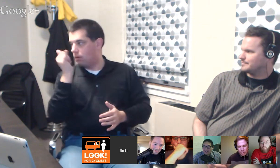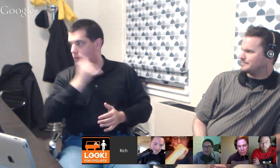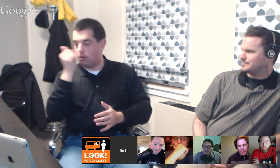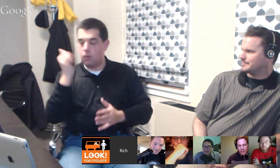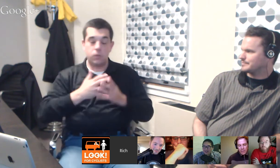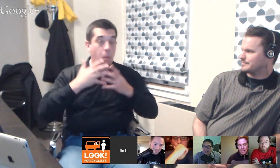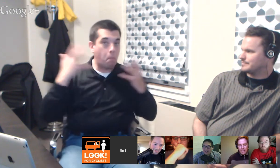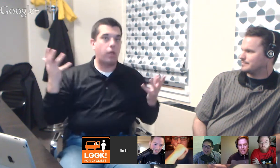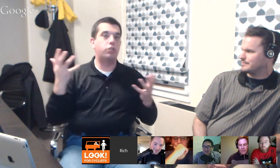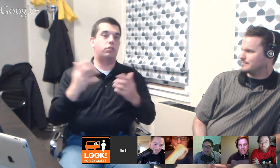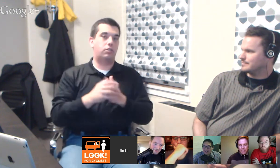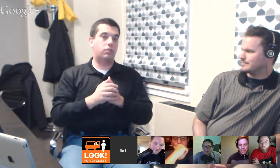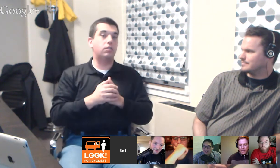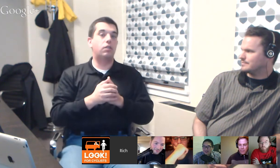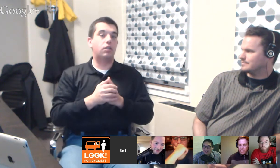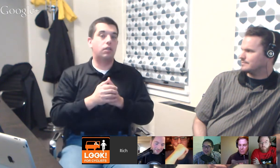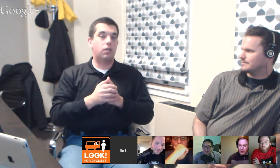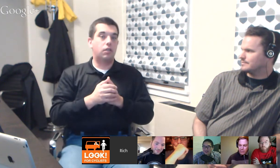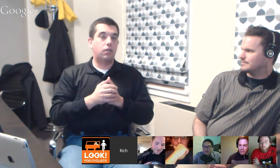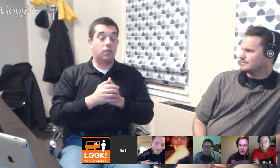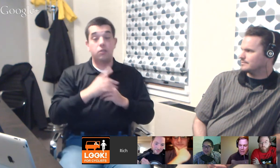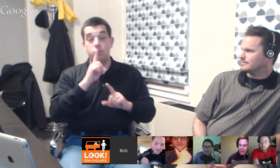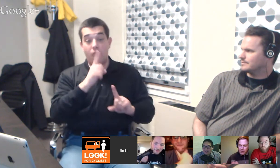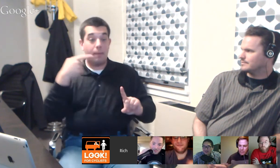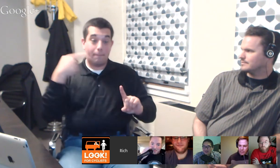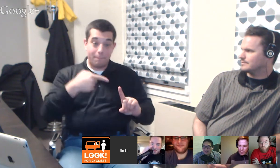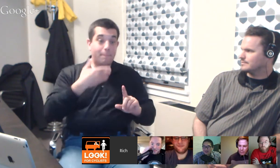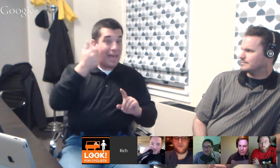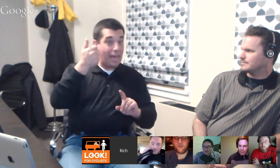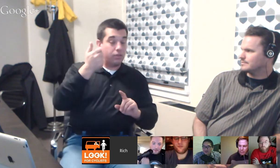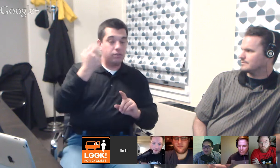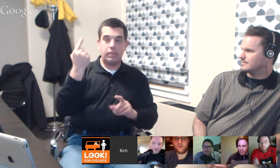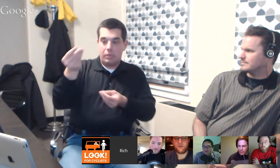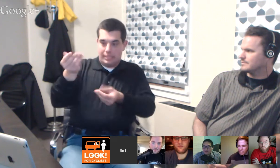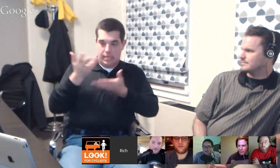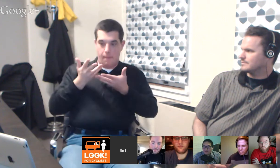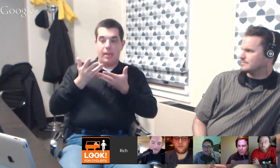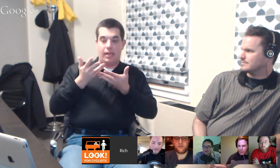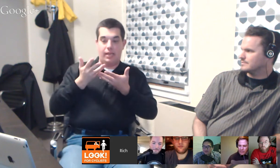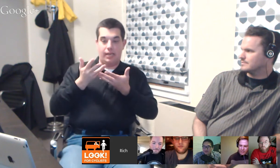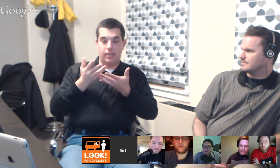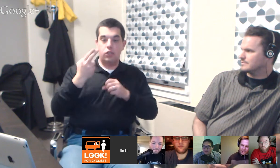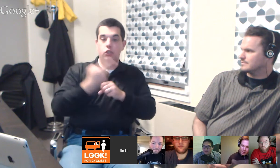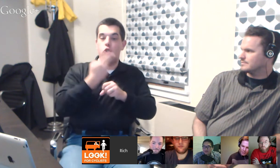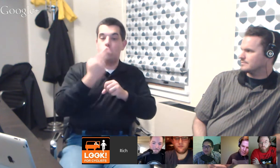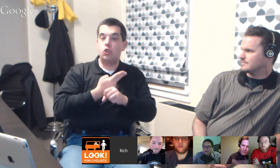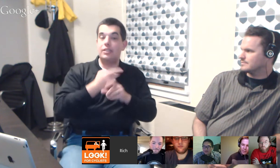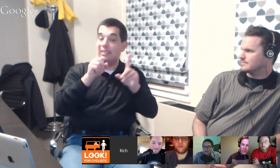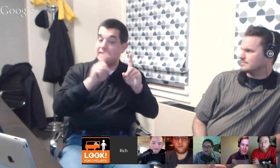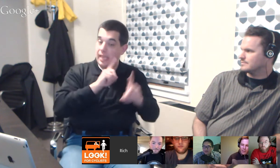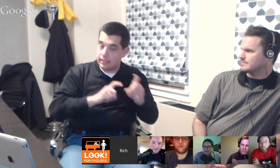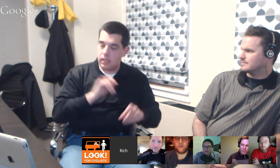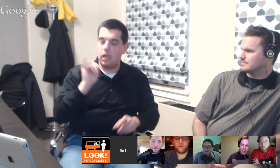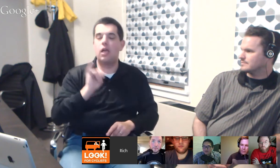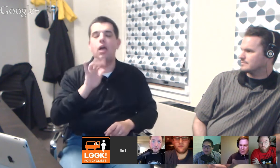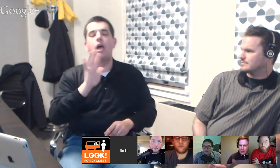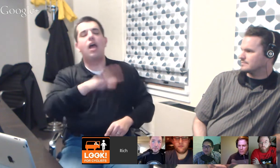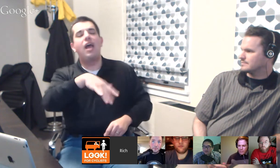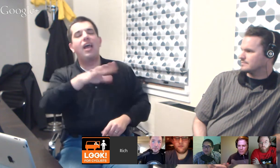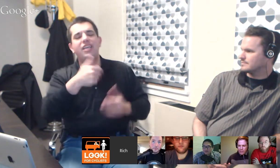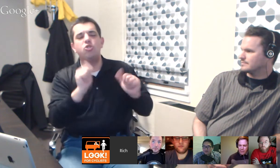too much, and it's better to have somebody tell me during usability testing, hey, let's